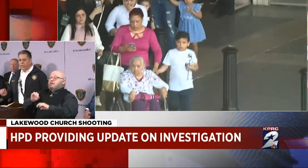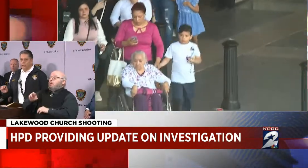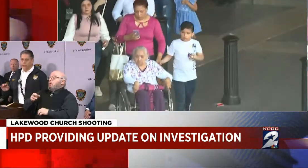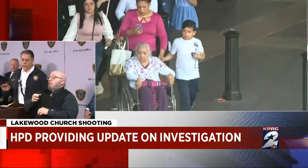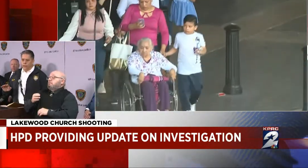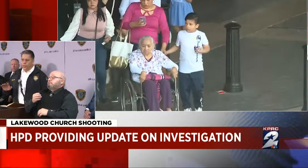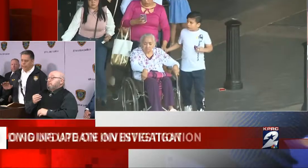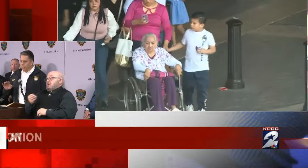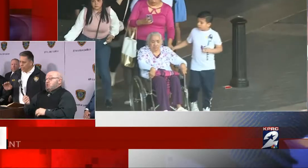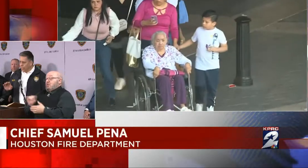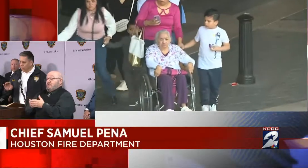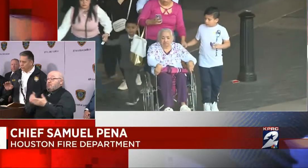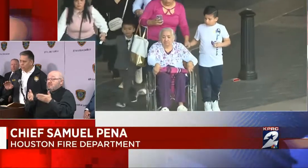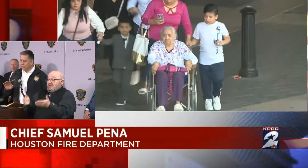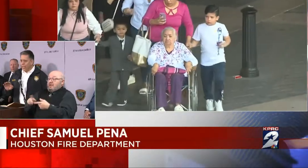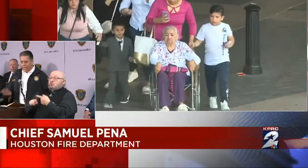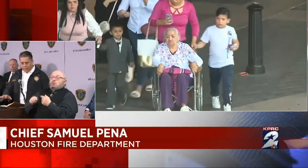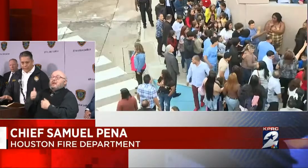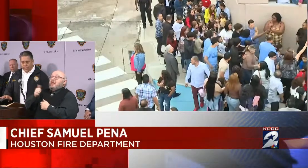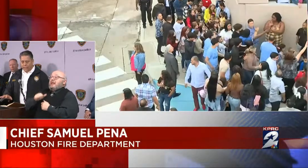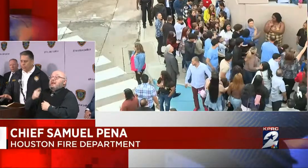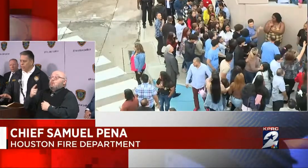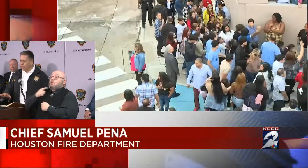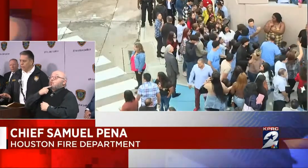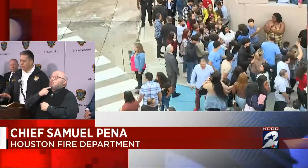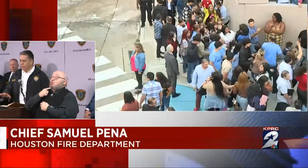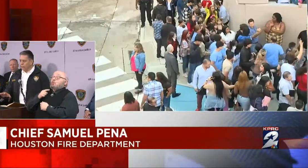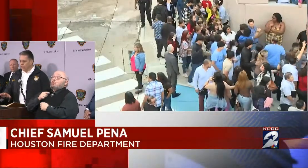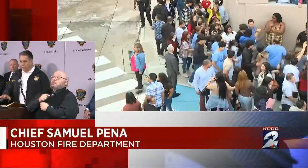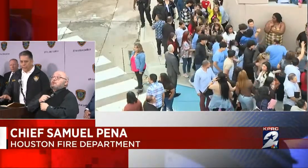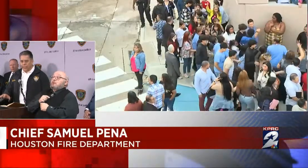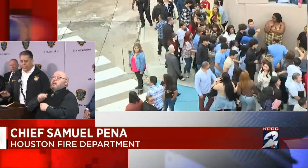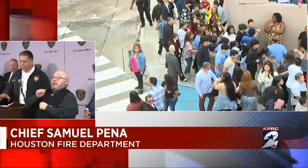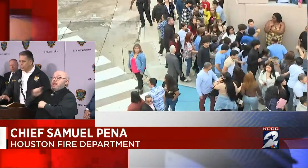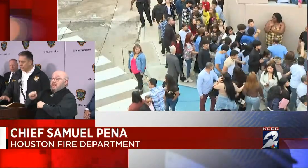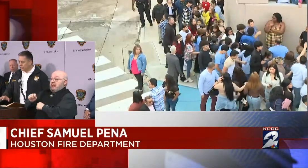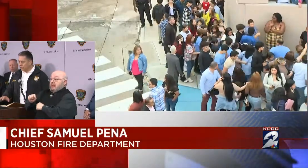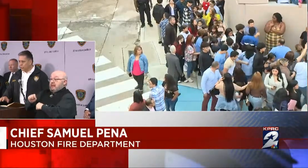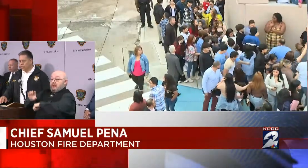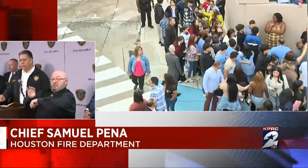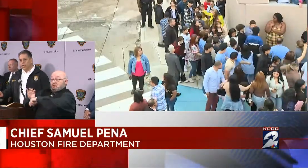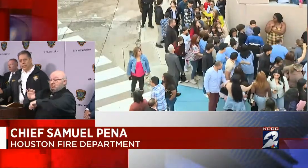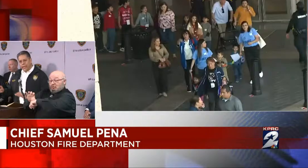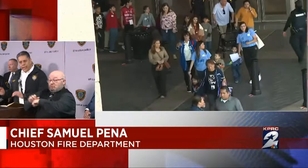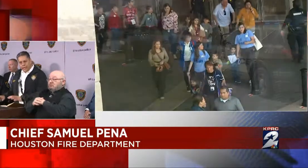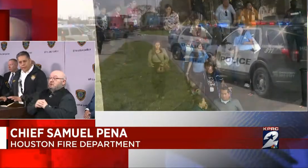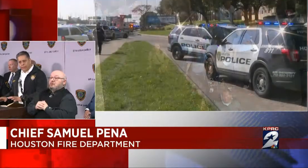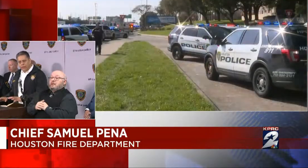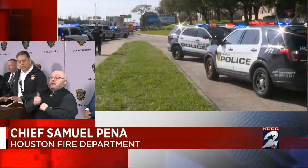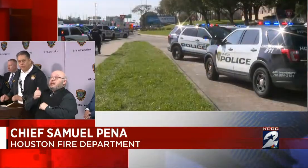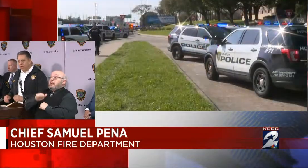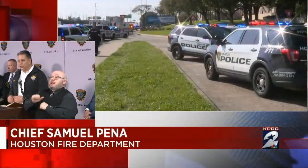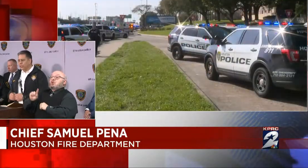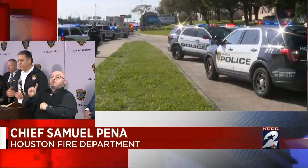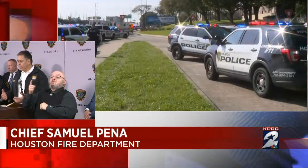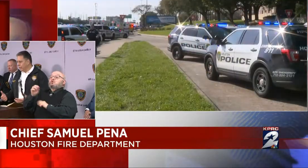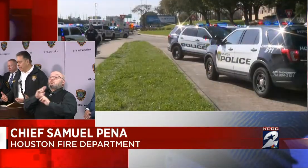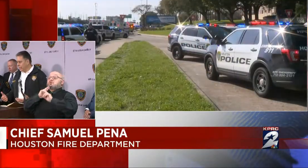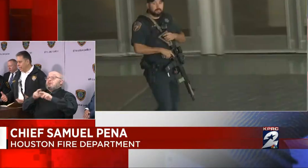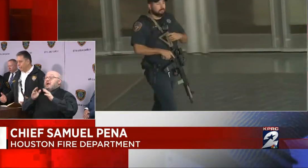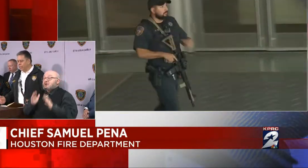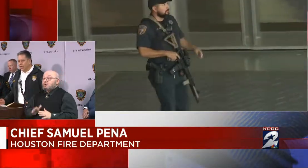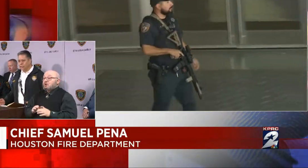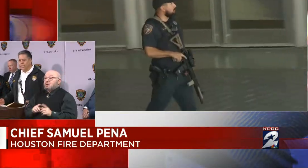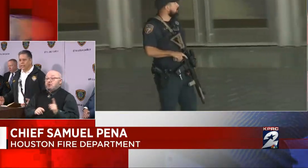present to anybody that was at the facility, at the church, any of the first responders, anybody